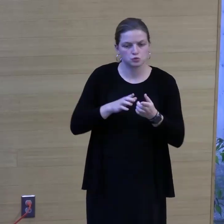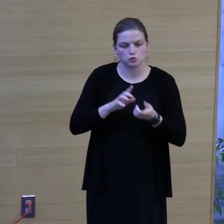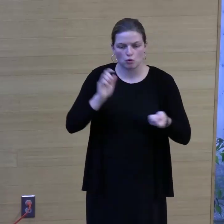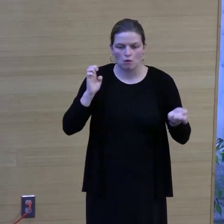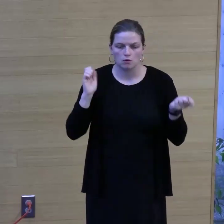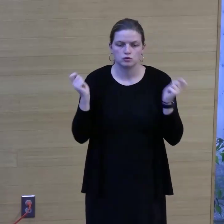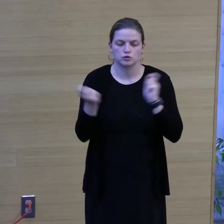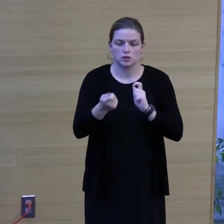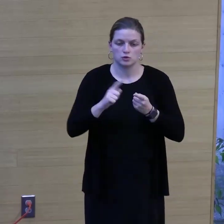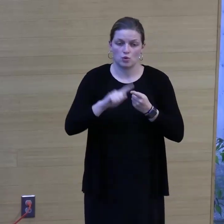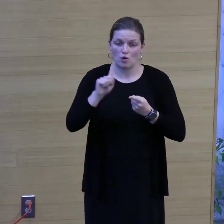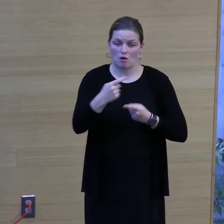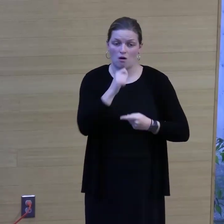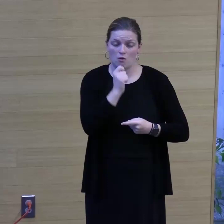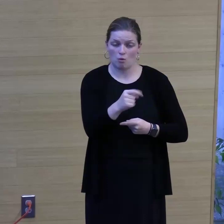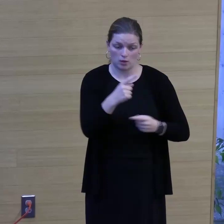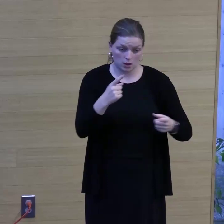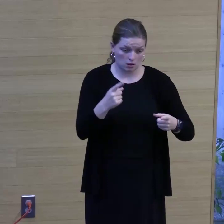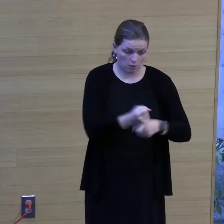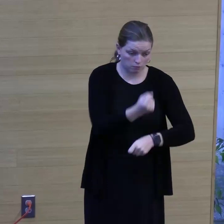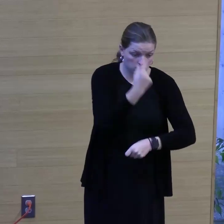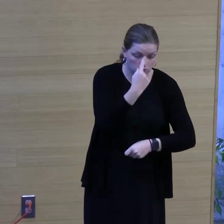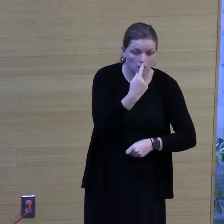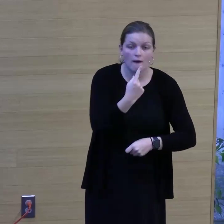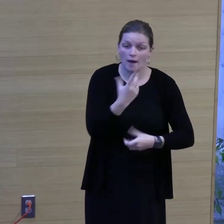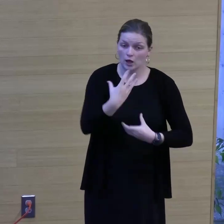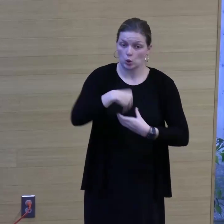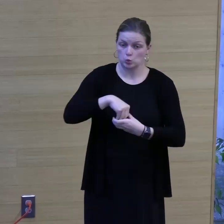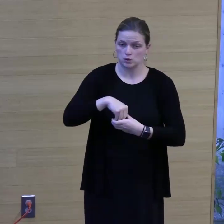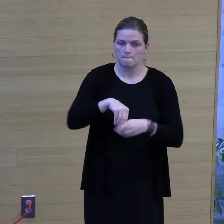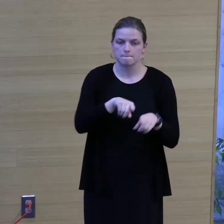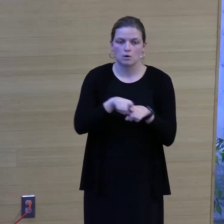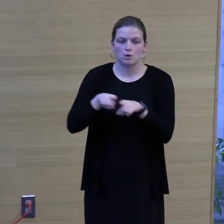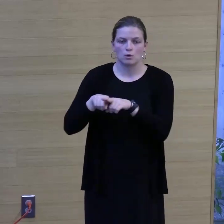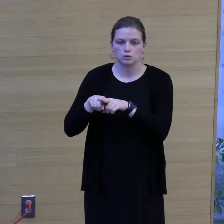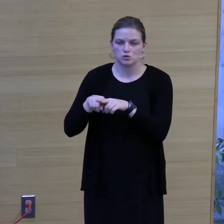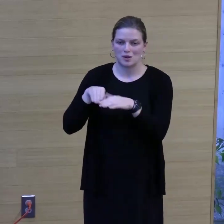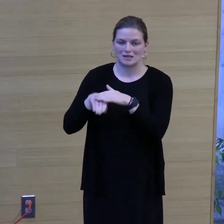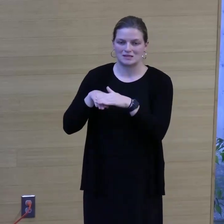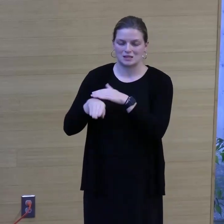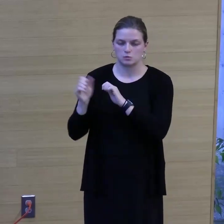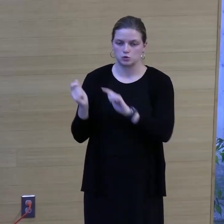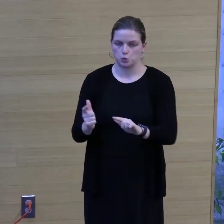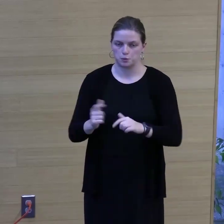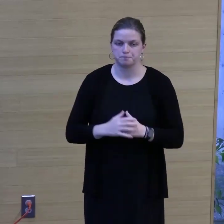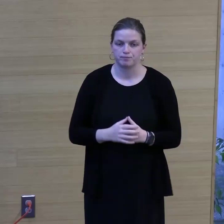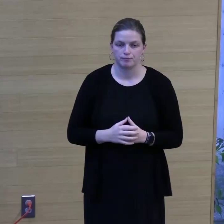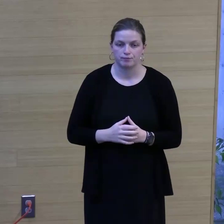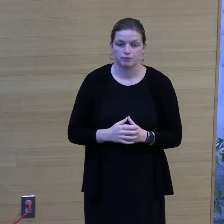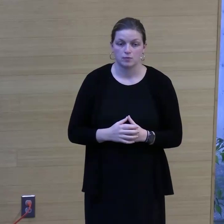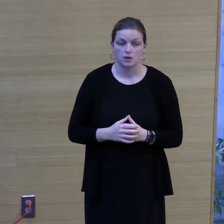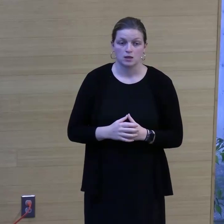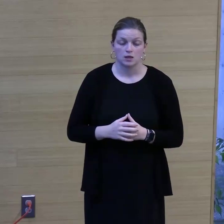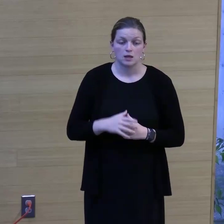sex education is not only comprehensive and inclusive, but accessible to all.